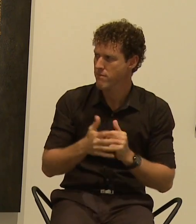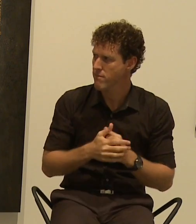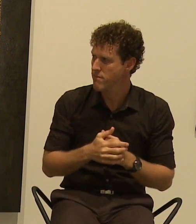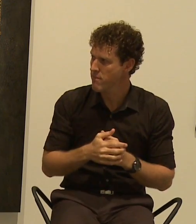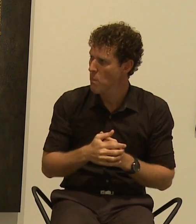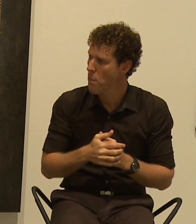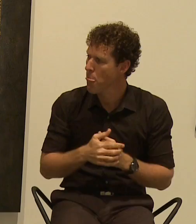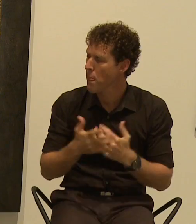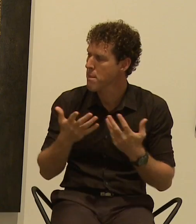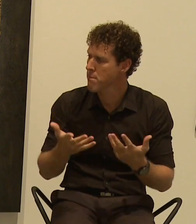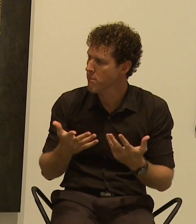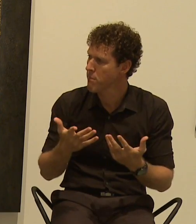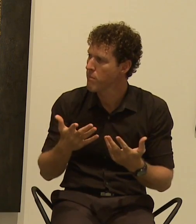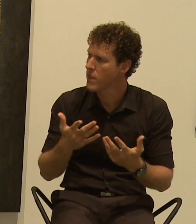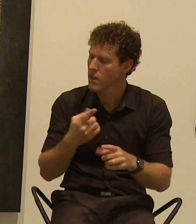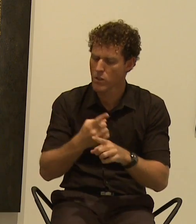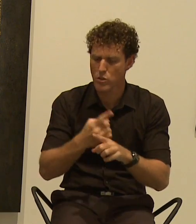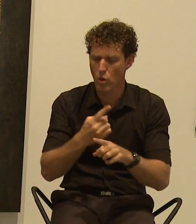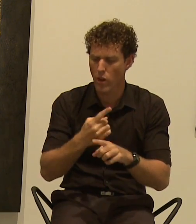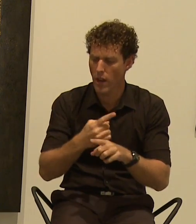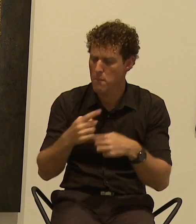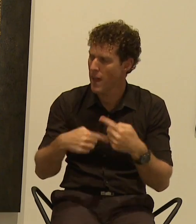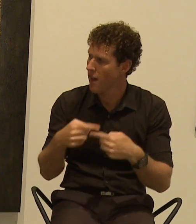Yeah, so it's about that